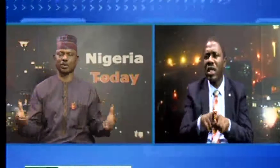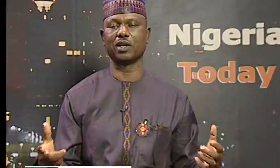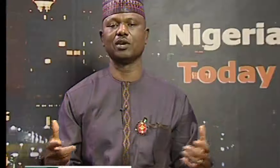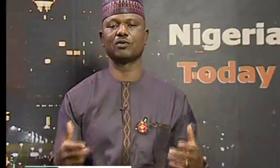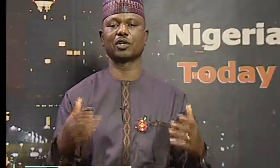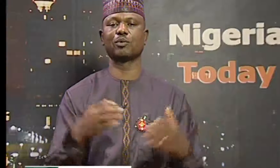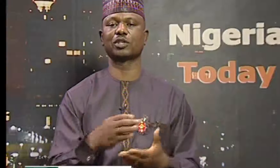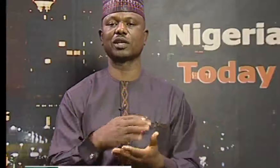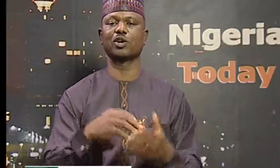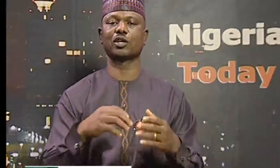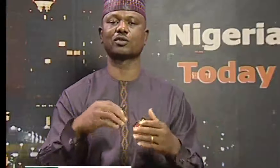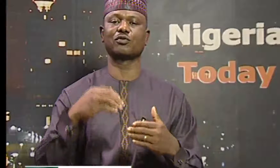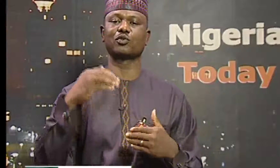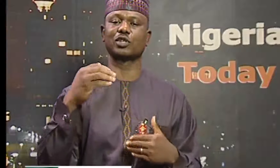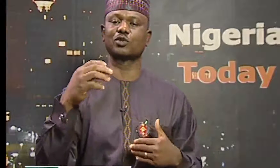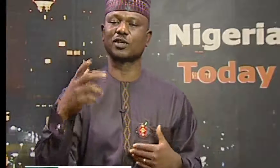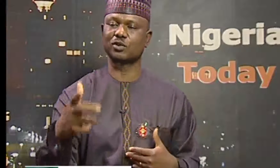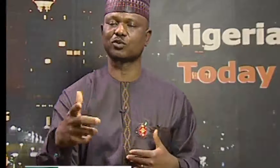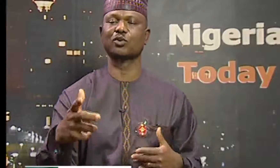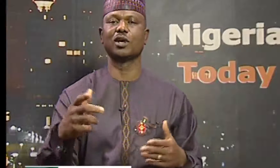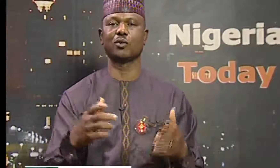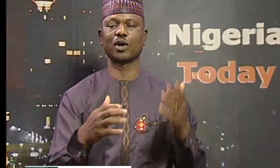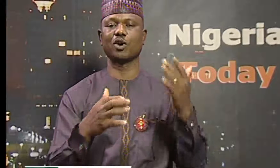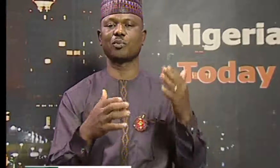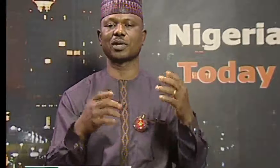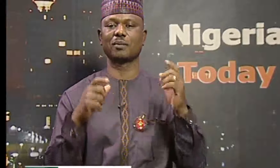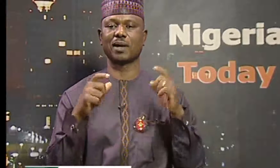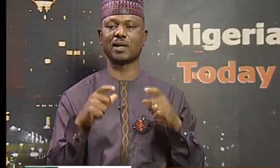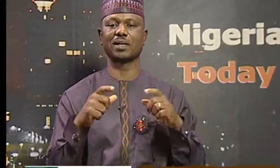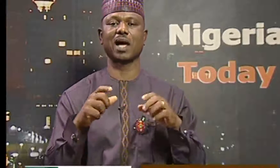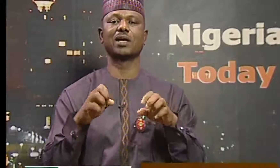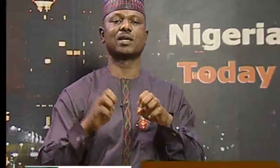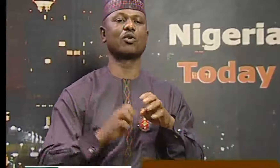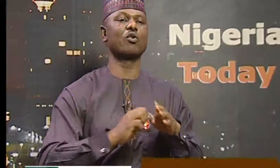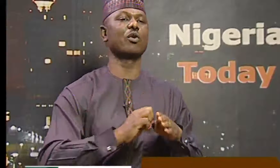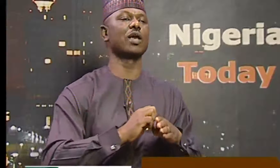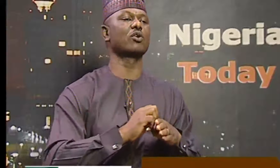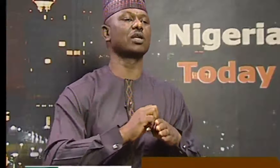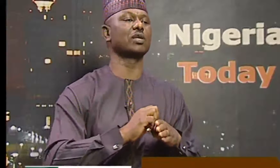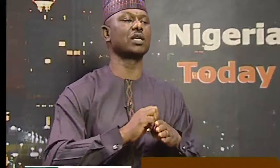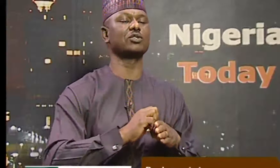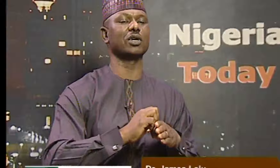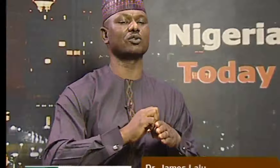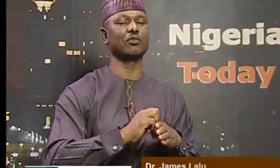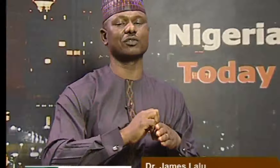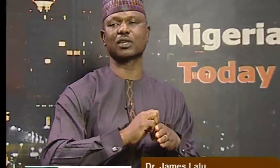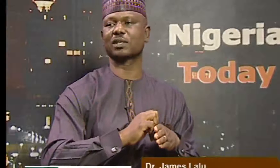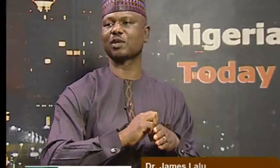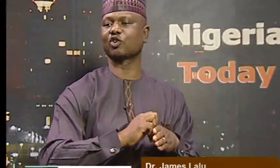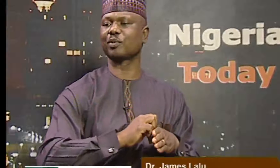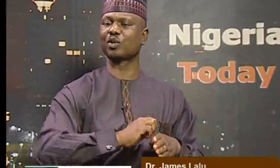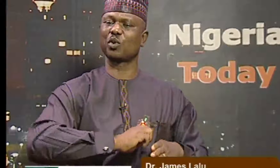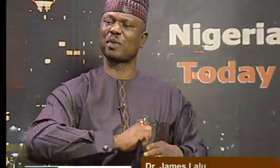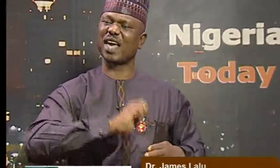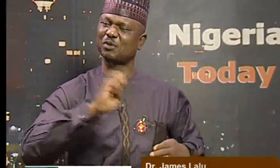as well for the budgetary allocation for 2022, and we are hoping that by next year, the health insurance coverage for the